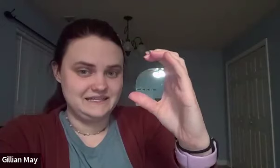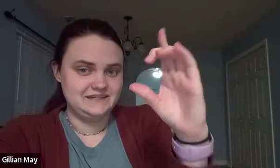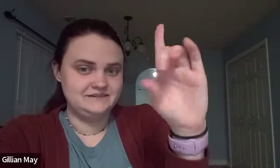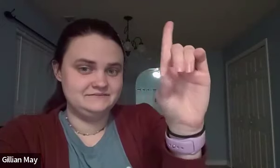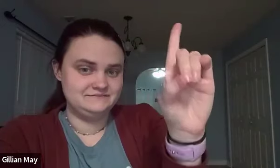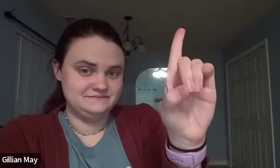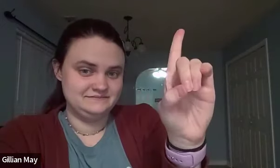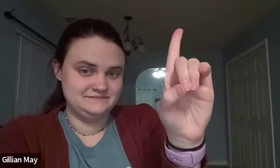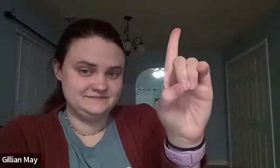D,